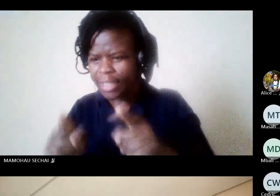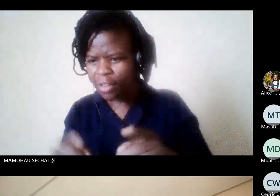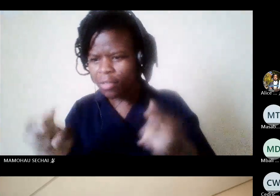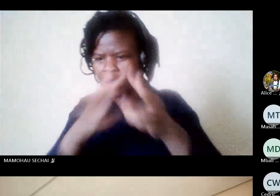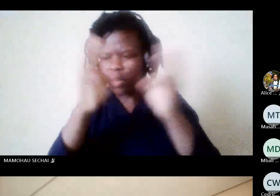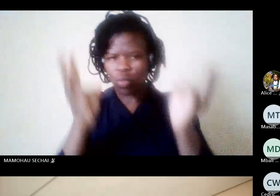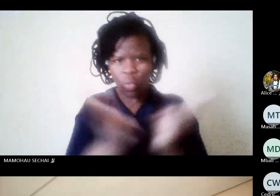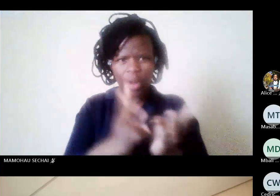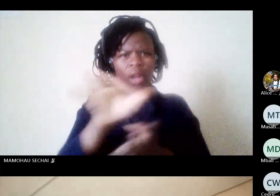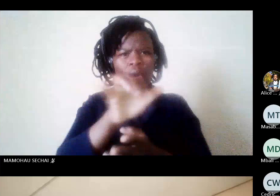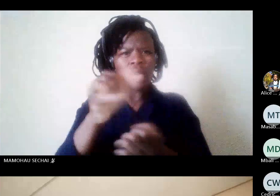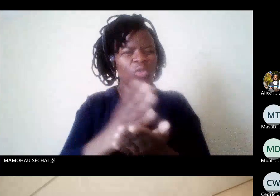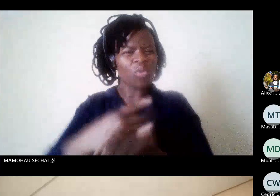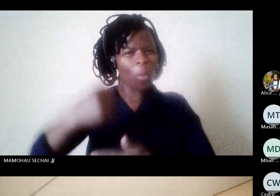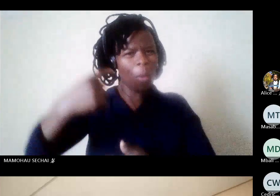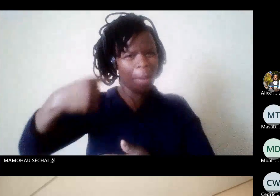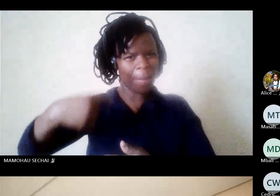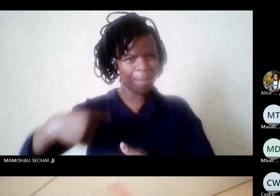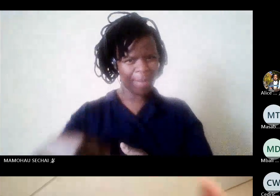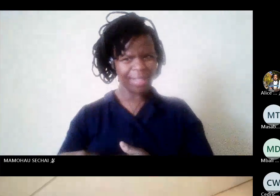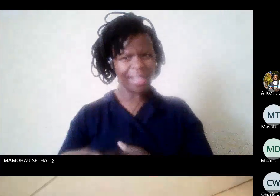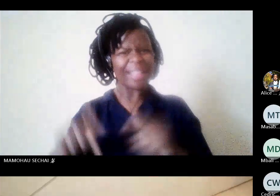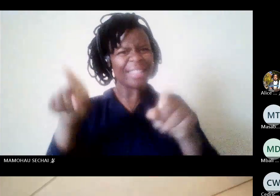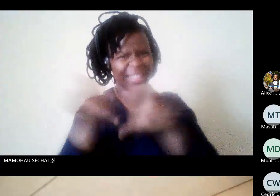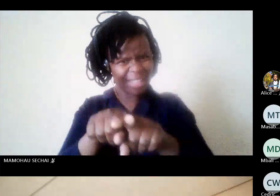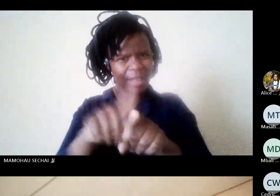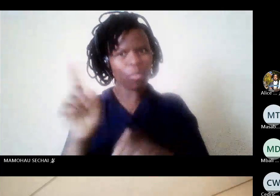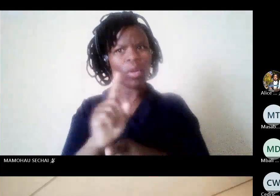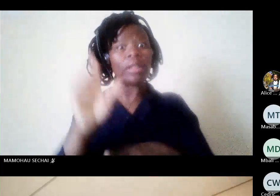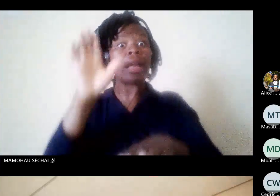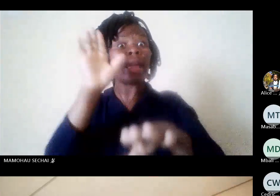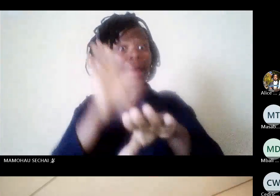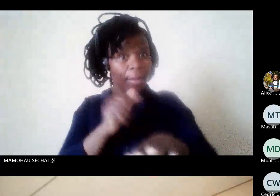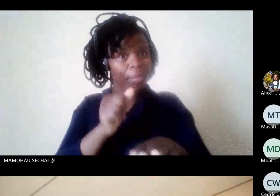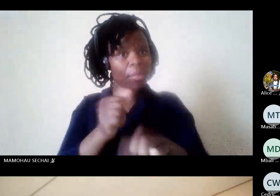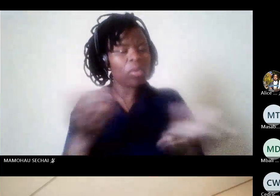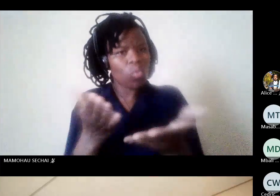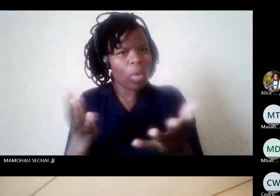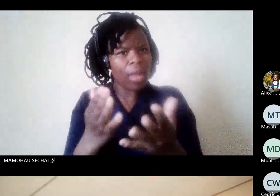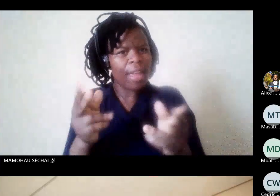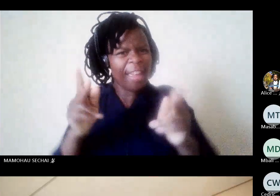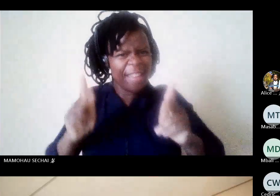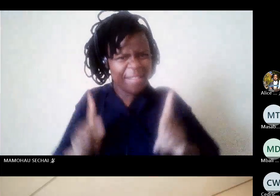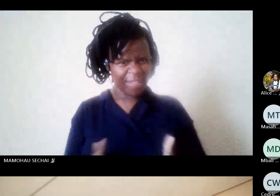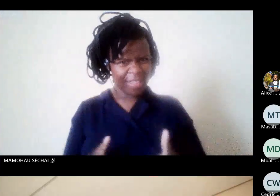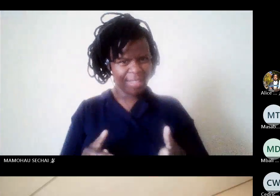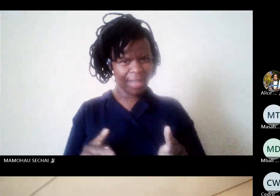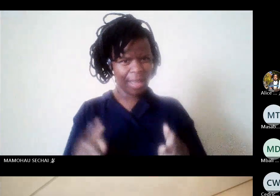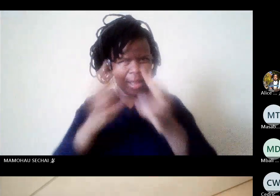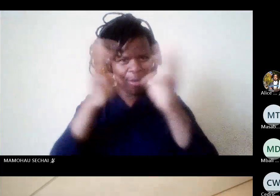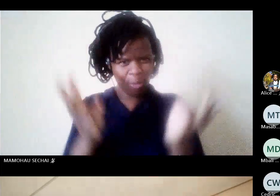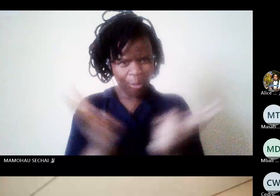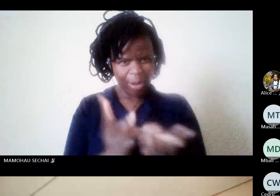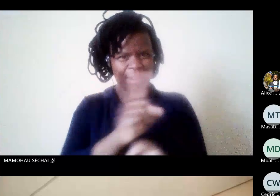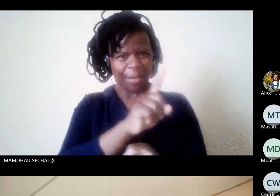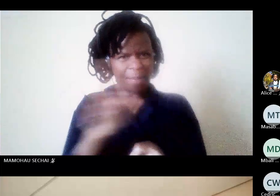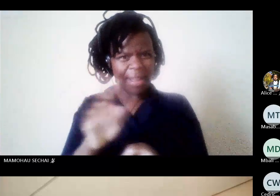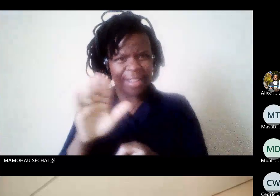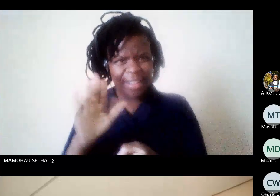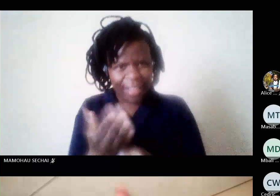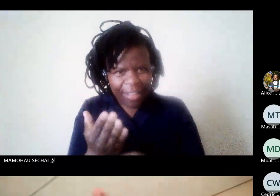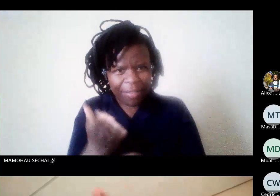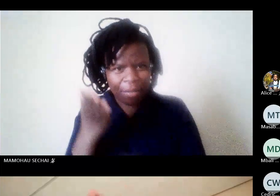more personal and which impacts on the physical world, but which, if it is not understood, if